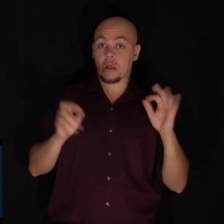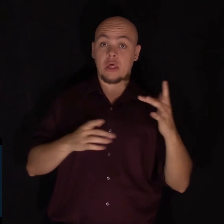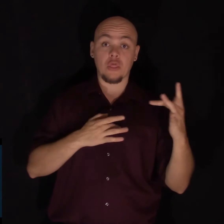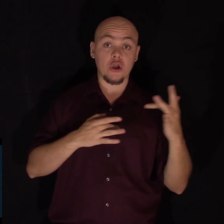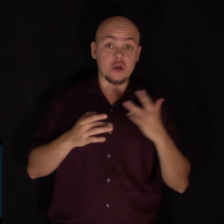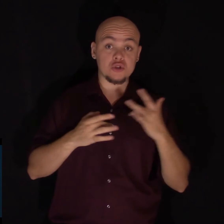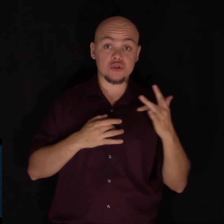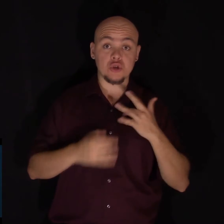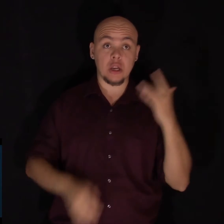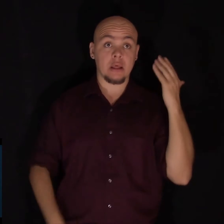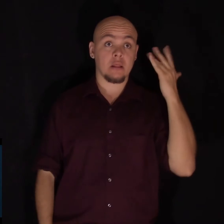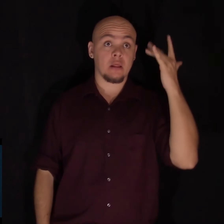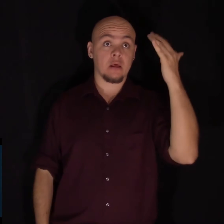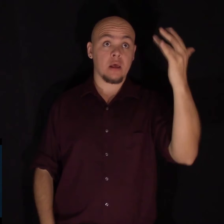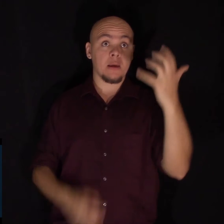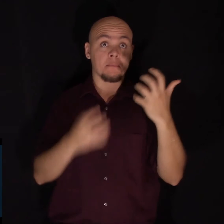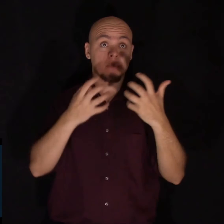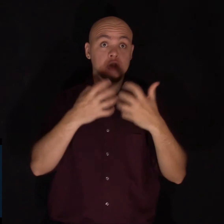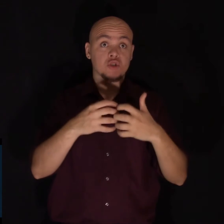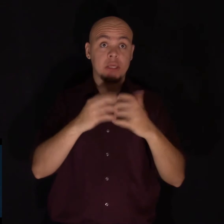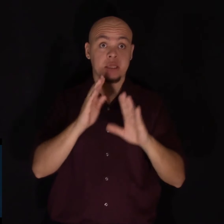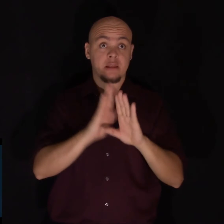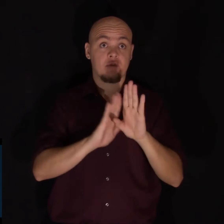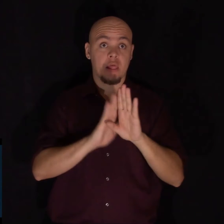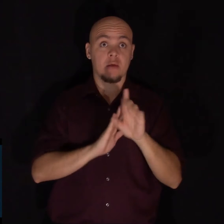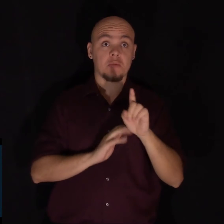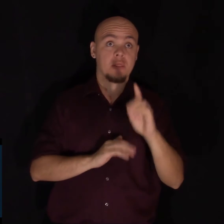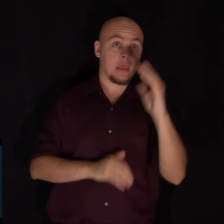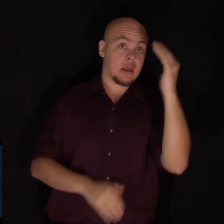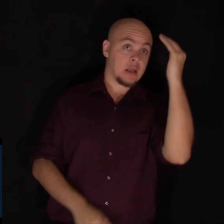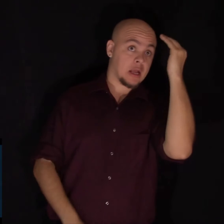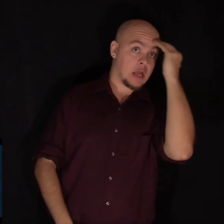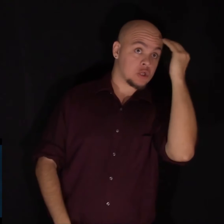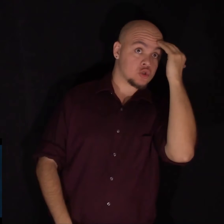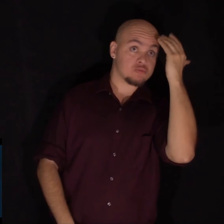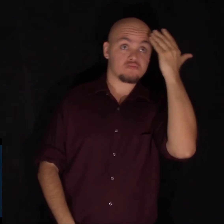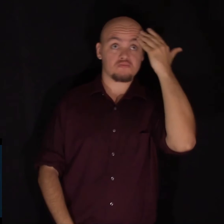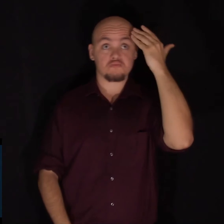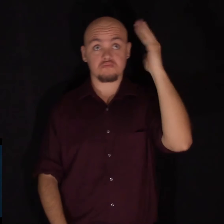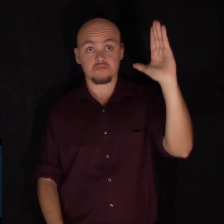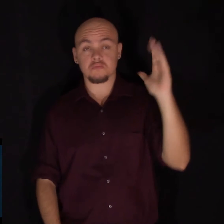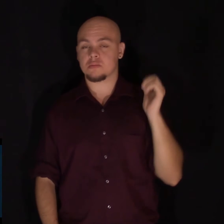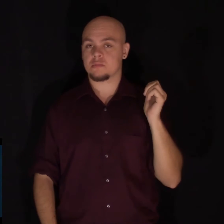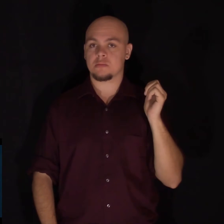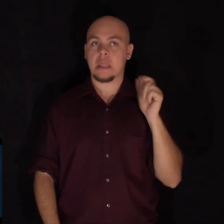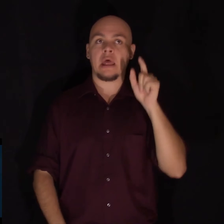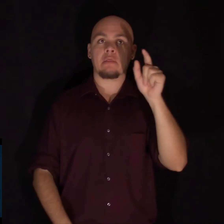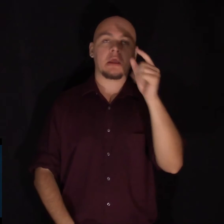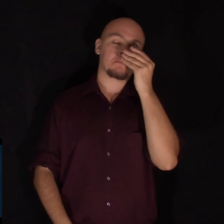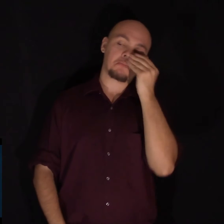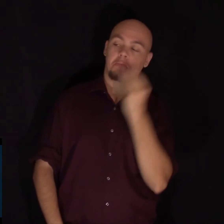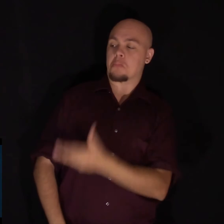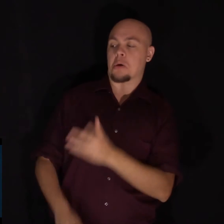that we will one day build machines that, whether they're conscious or not, could treat us with similar disregard.